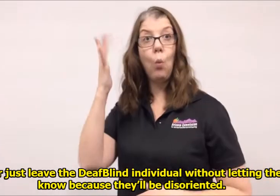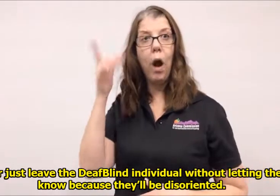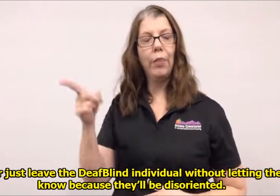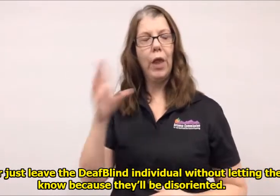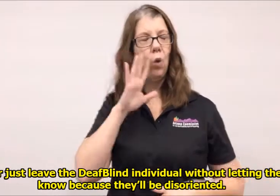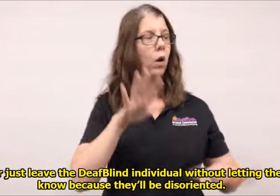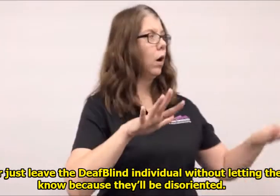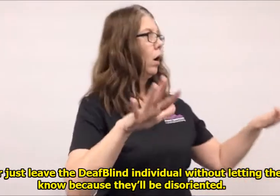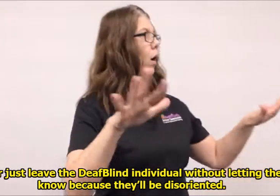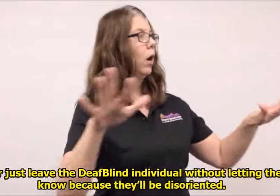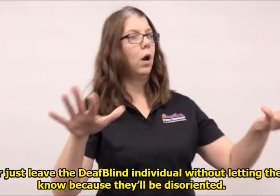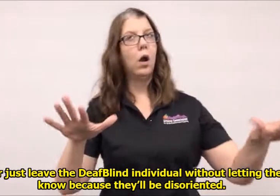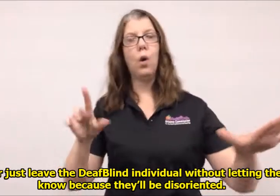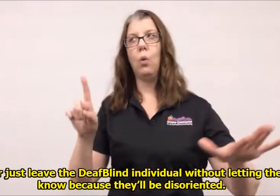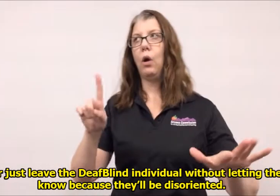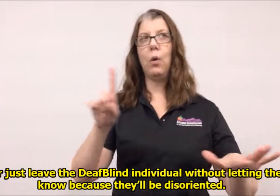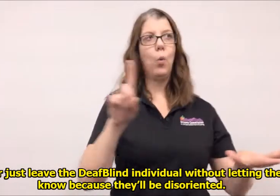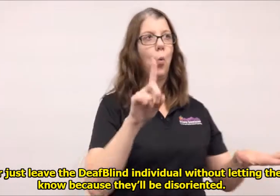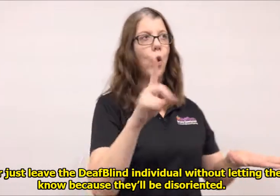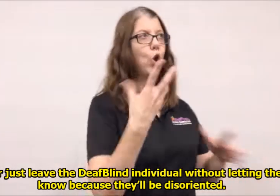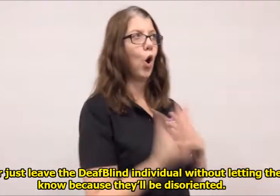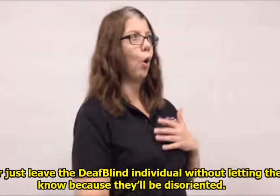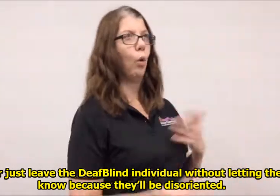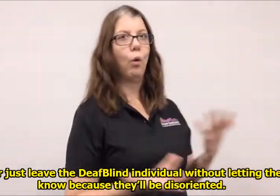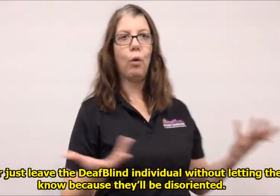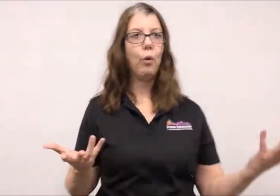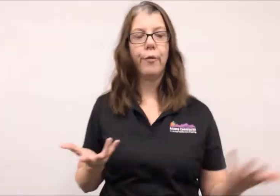without letting them know, because they'll be disoriented.